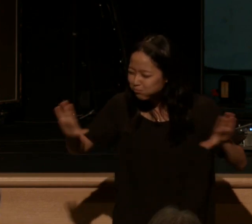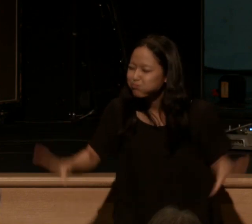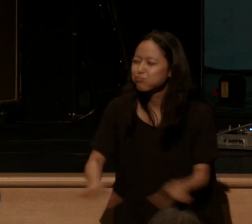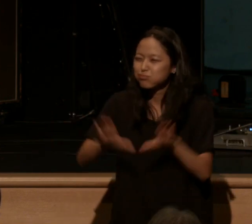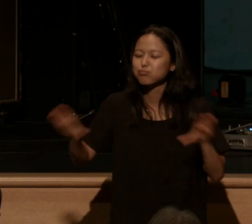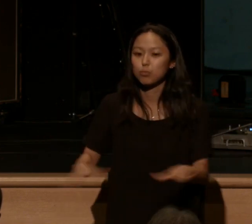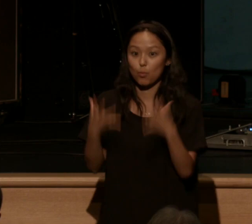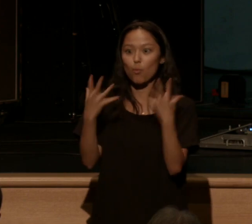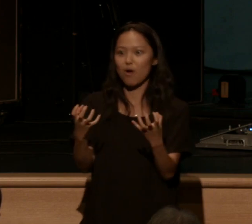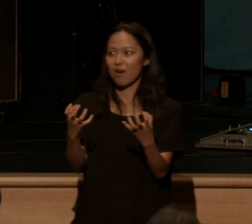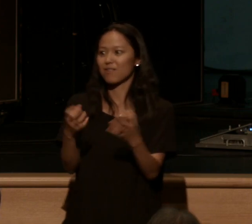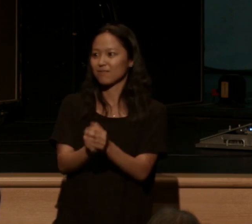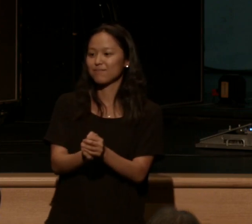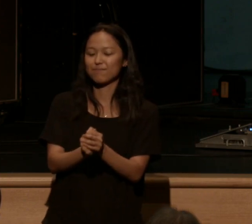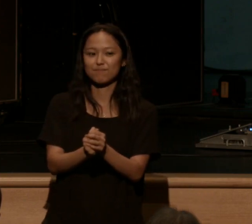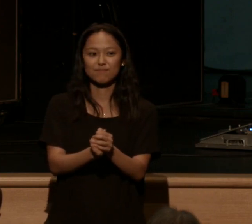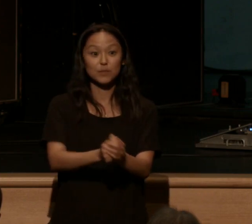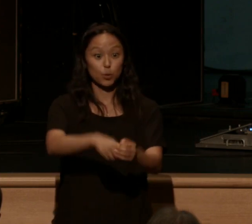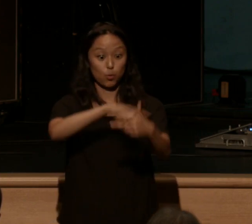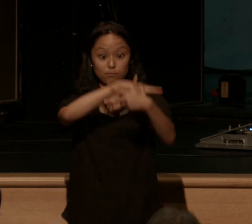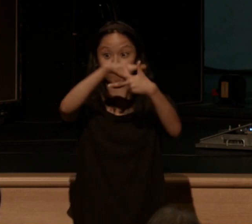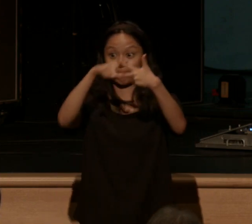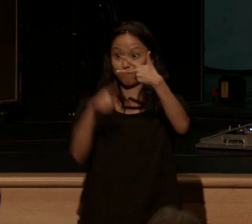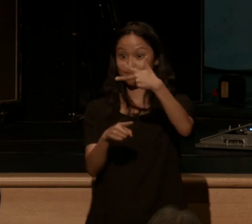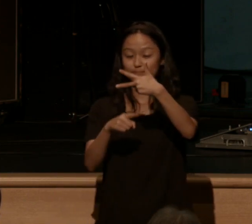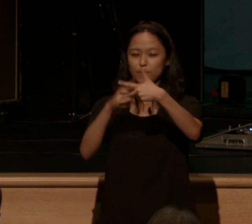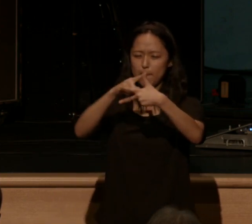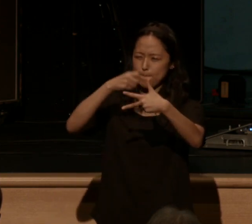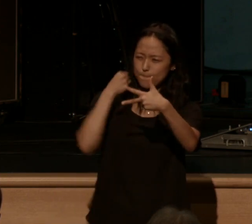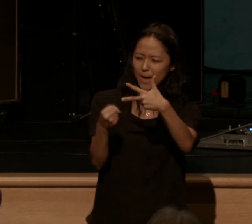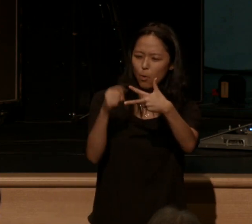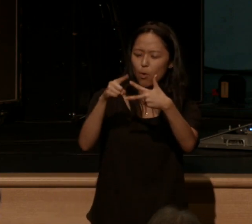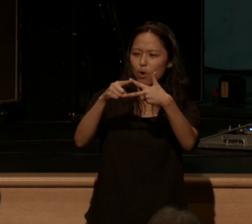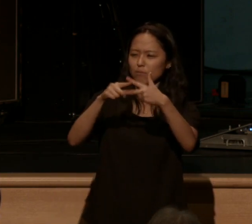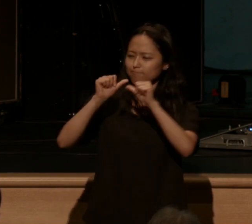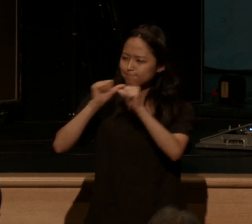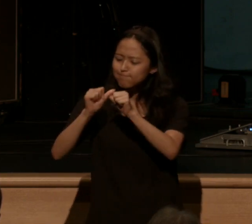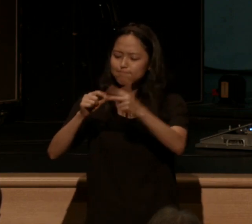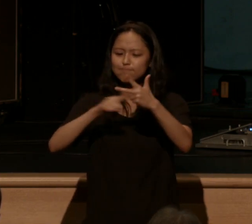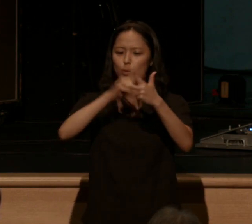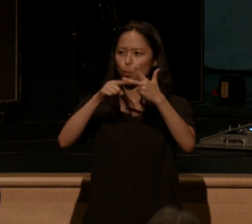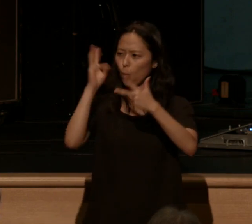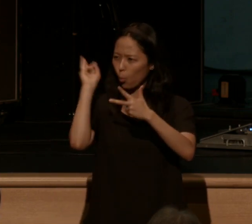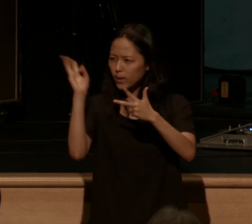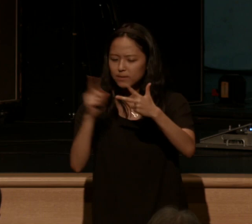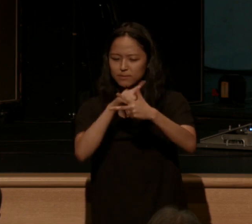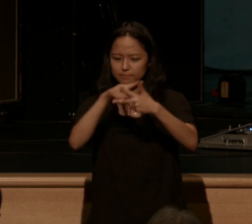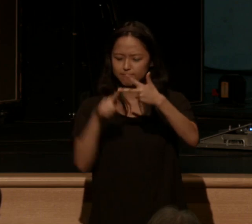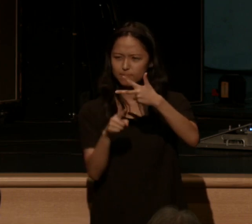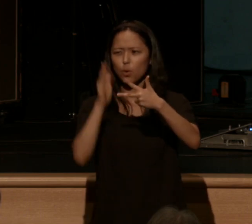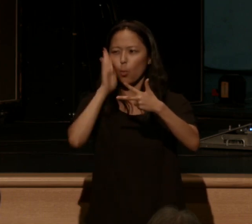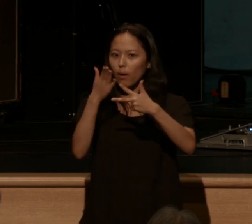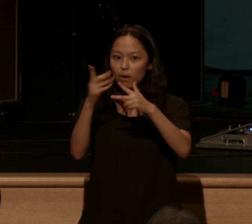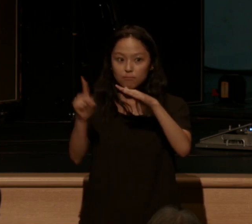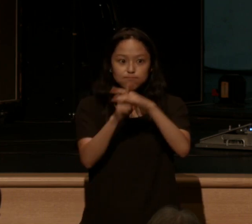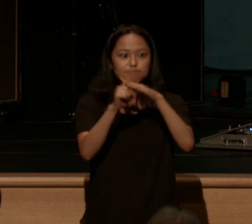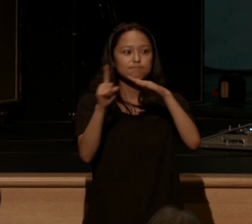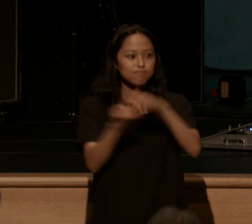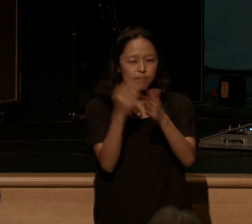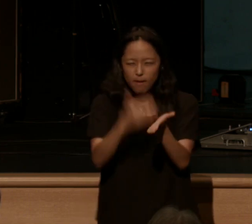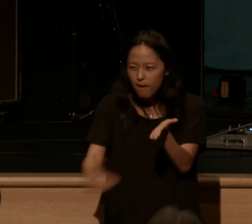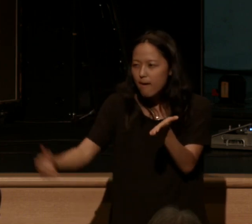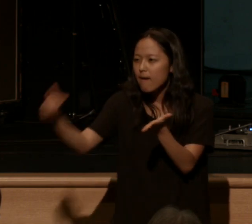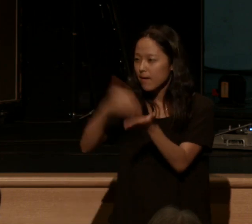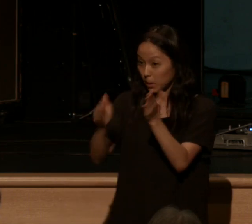happen within our lives. So these three themes, power, perseverance, witness, they will present themselves over and over